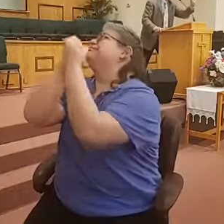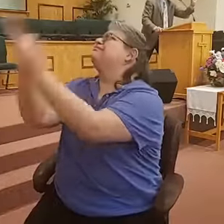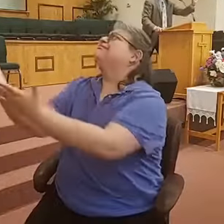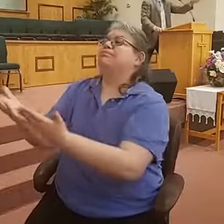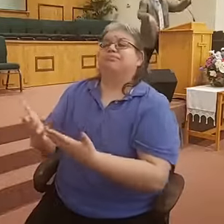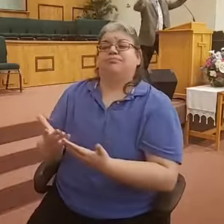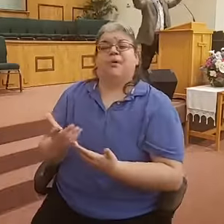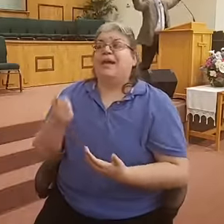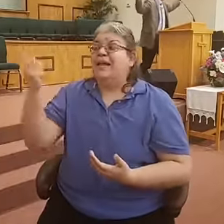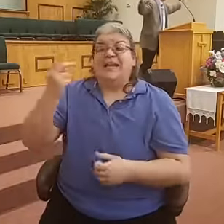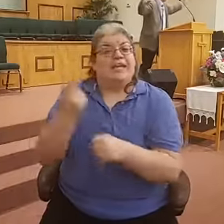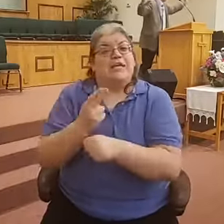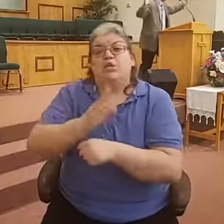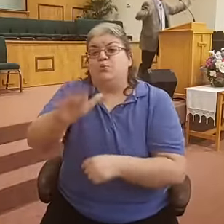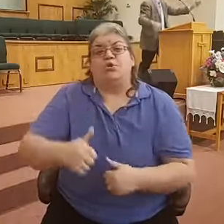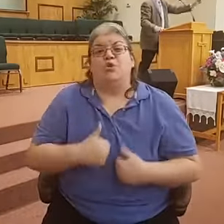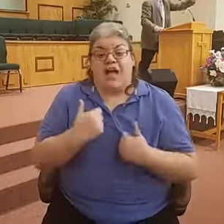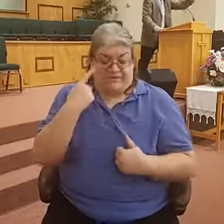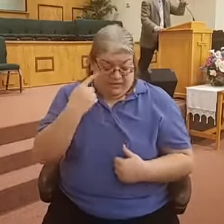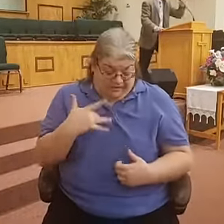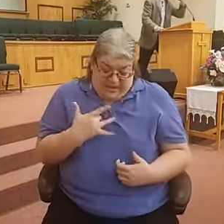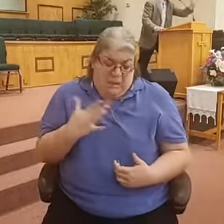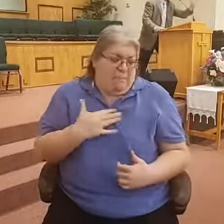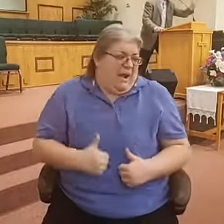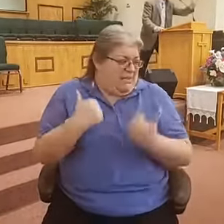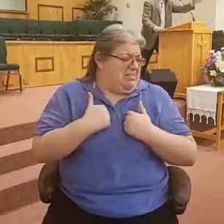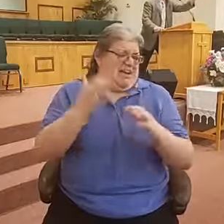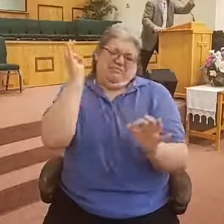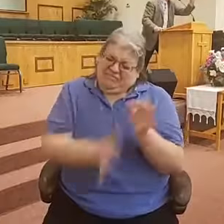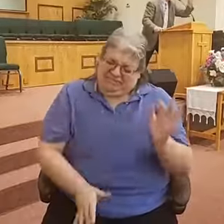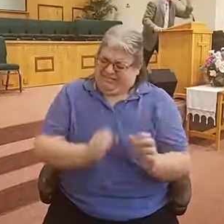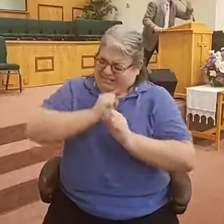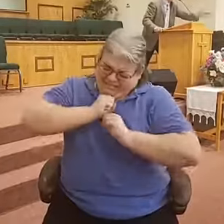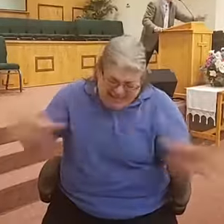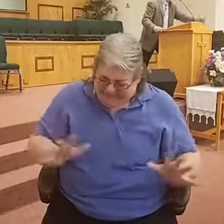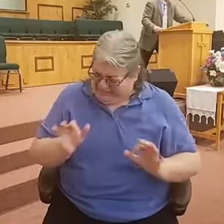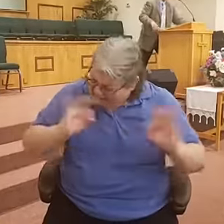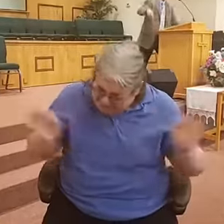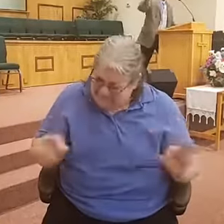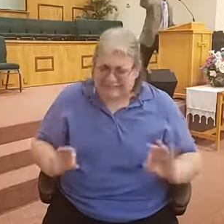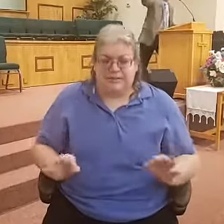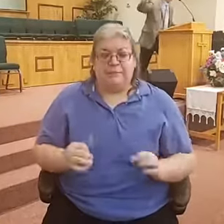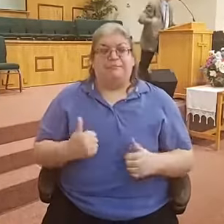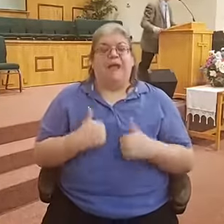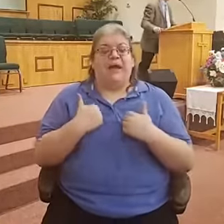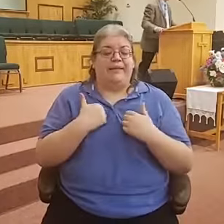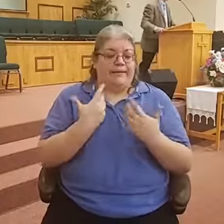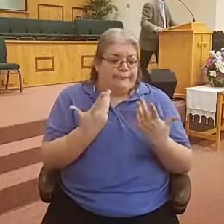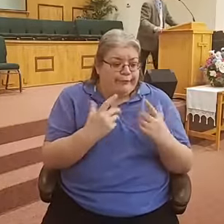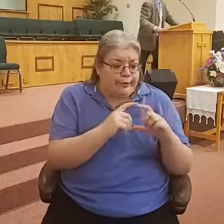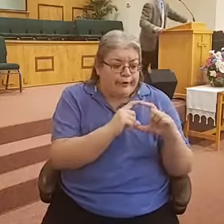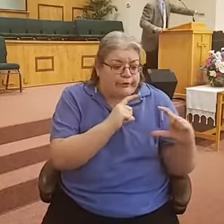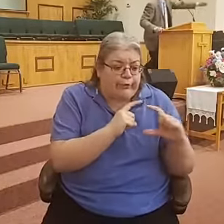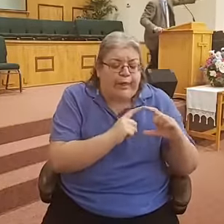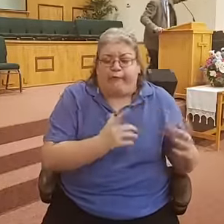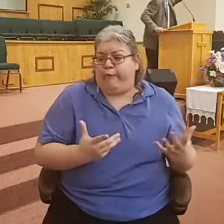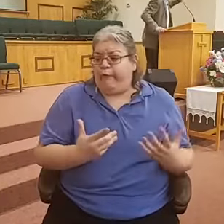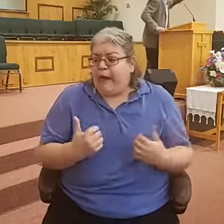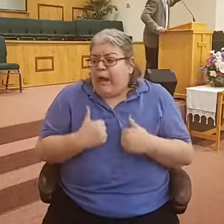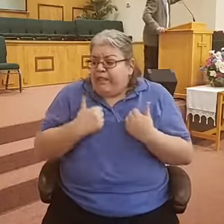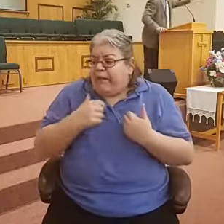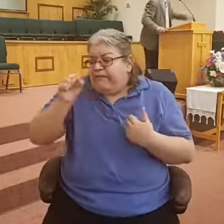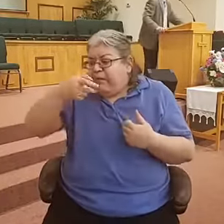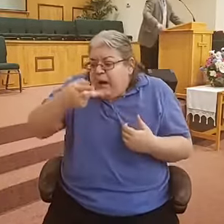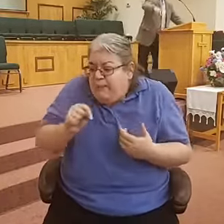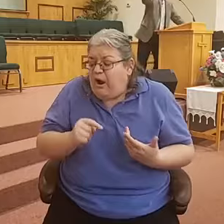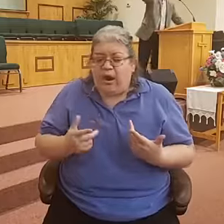little life, if that's what you think it is. He can take you, whether you live in a trailer court or an apartment complex, whether you